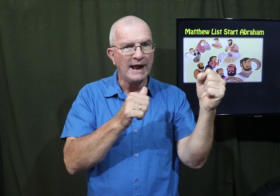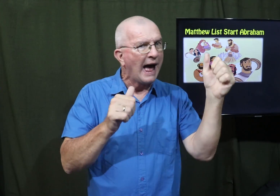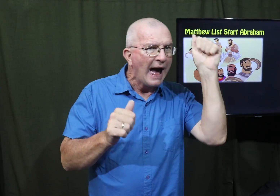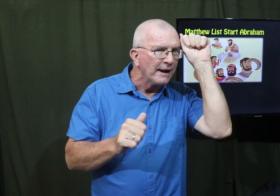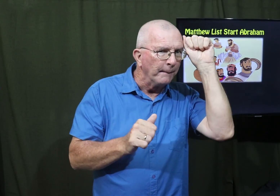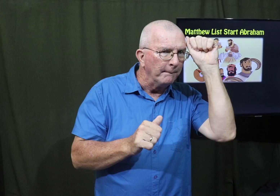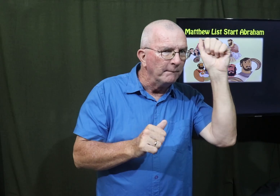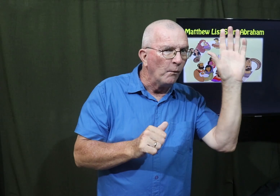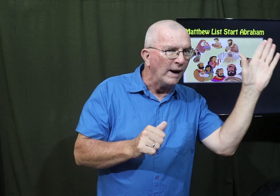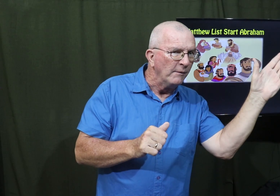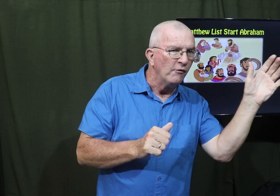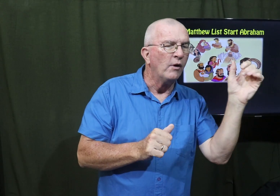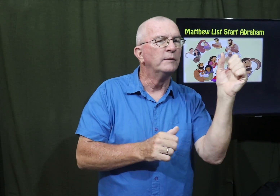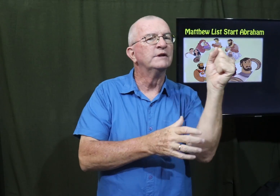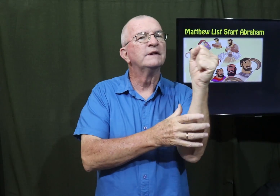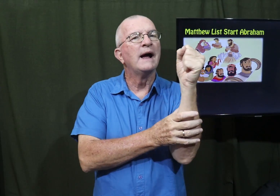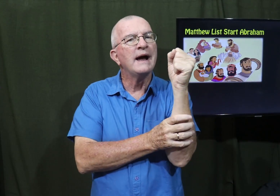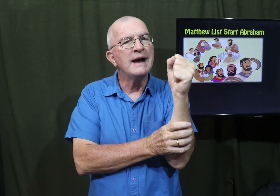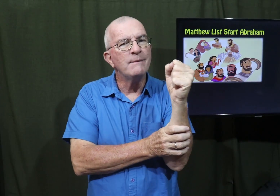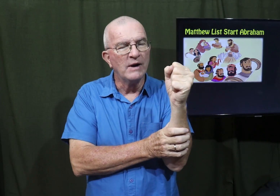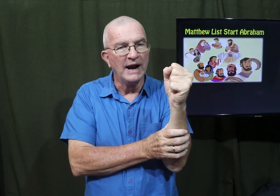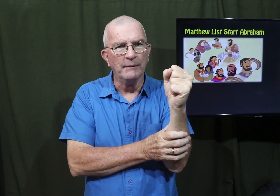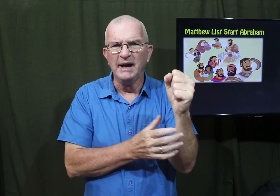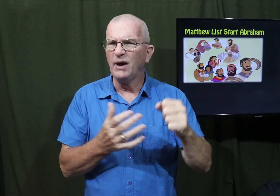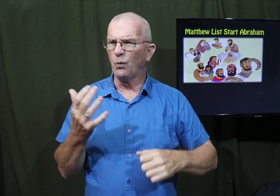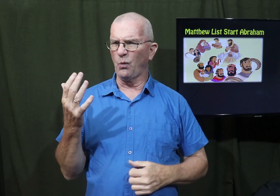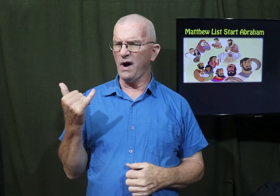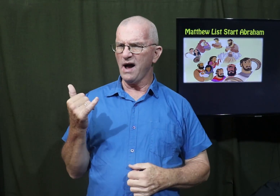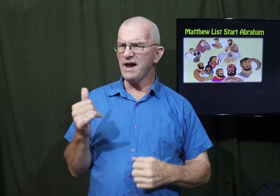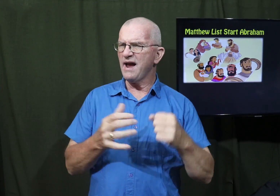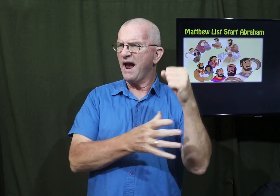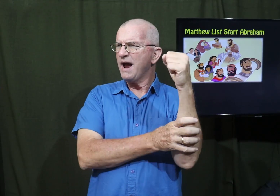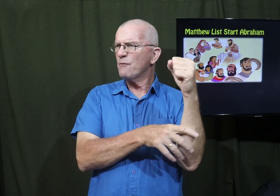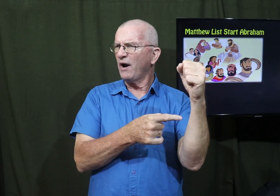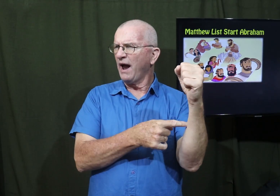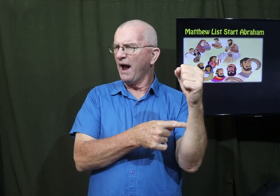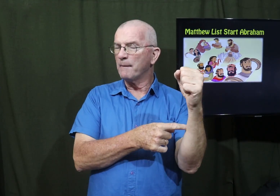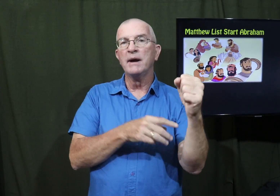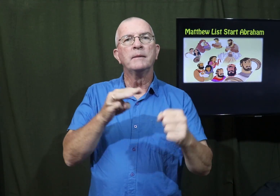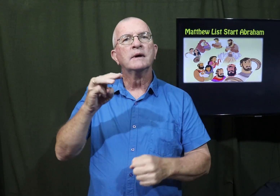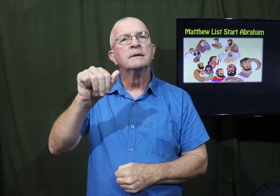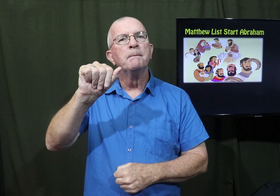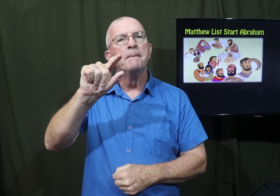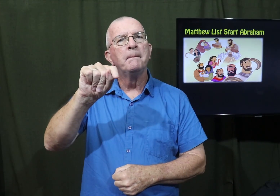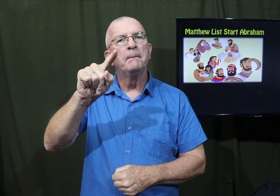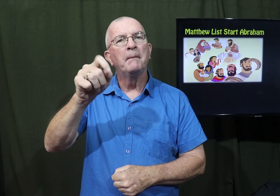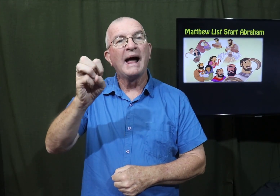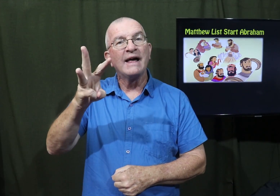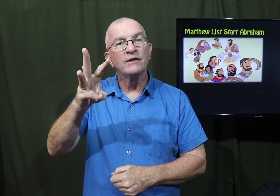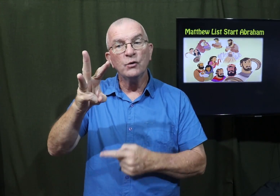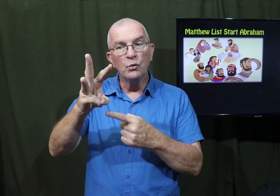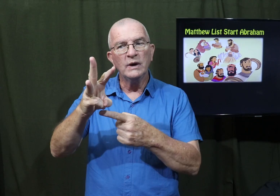not Adam but Abraham. now why? Why Abraham? Because Matthew